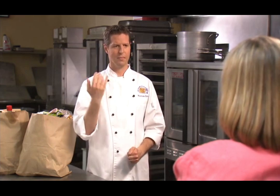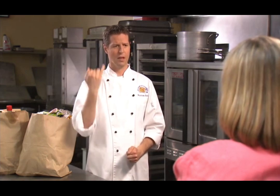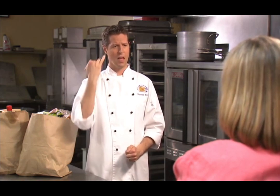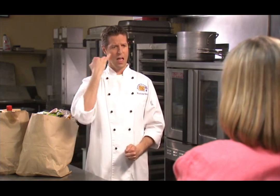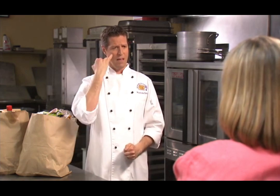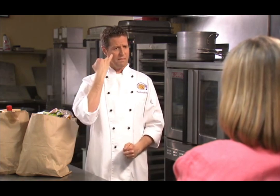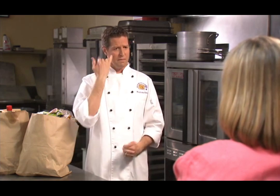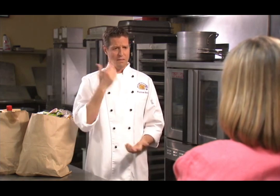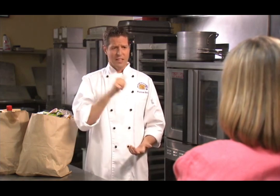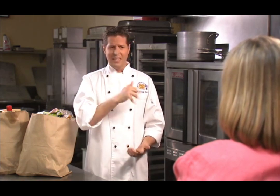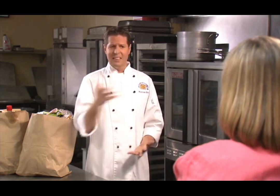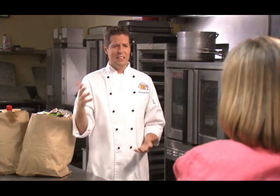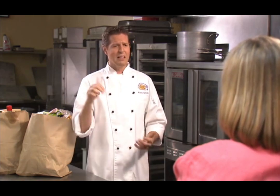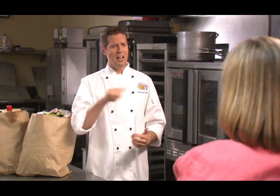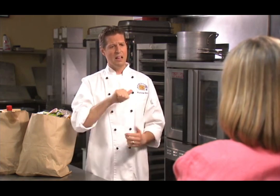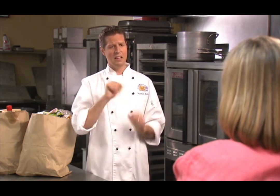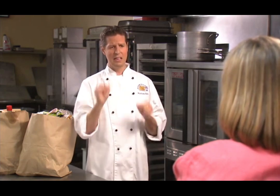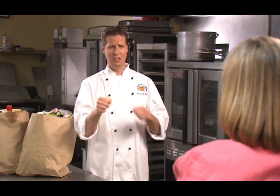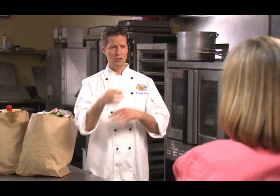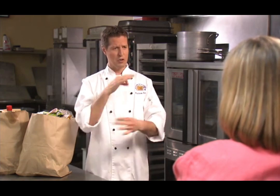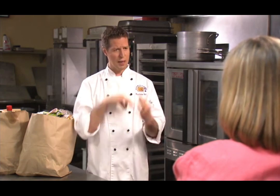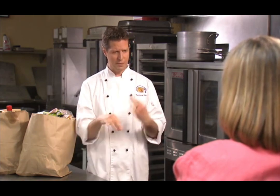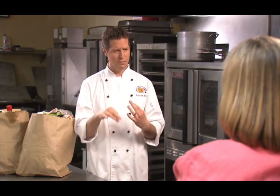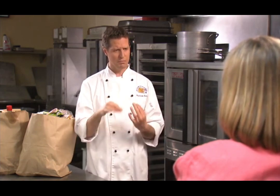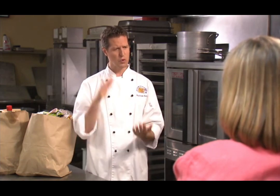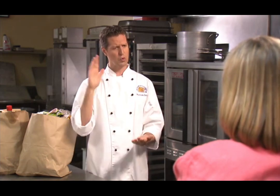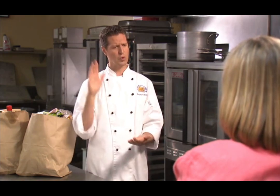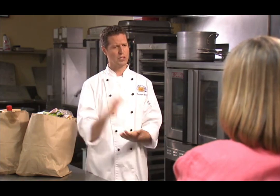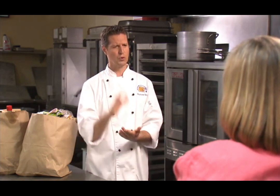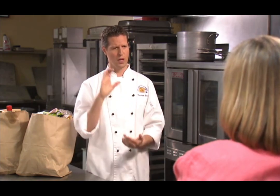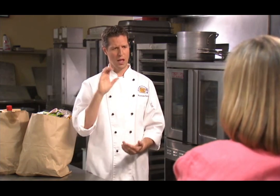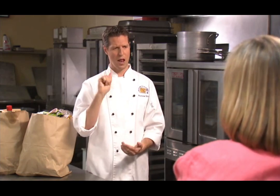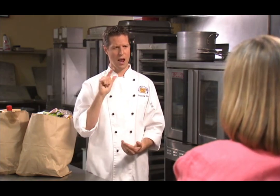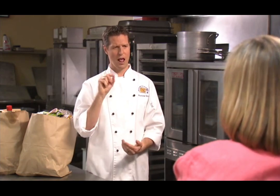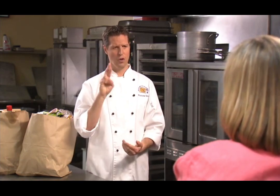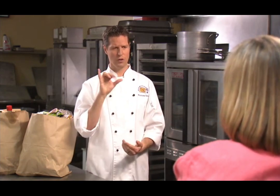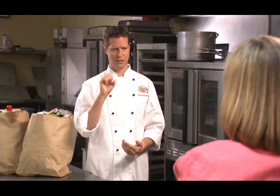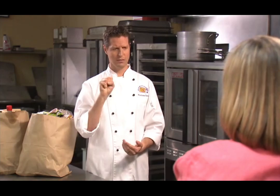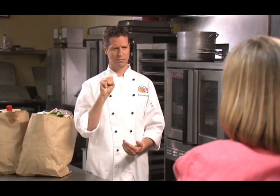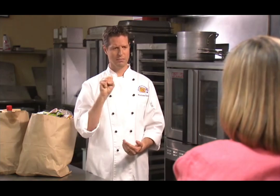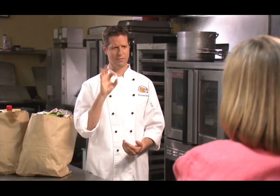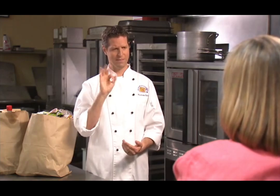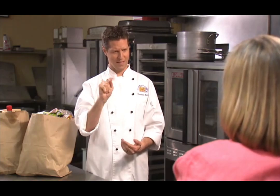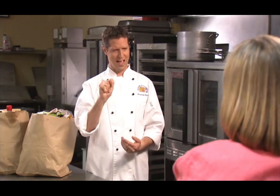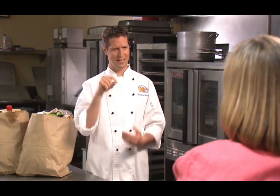I will replace anything I can to reduce calories and fat in cake.